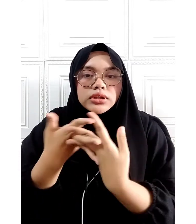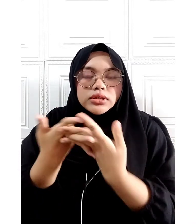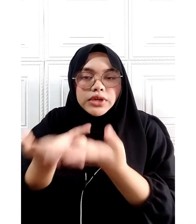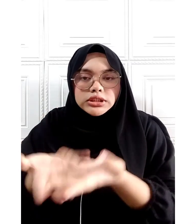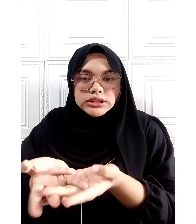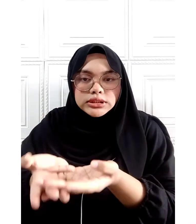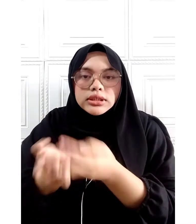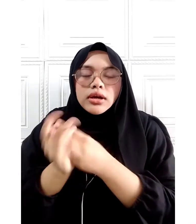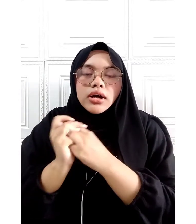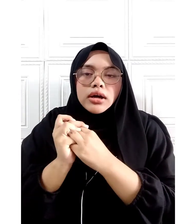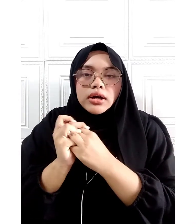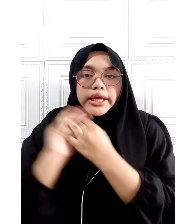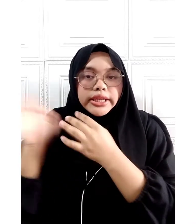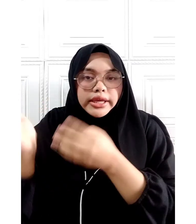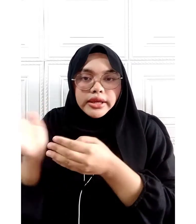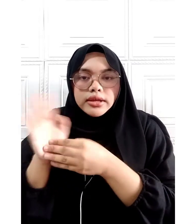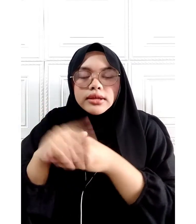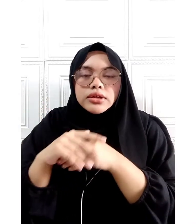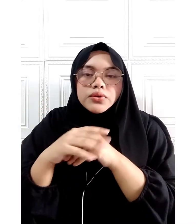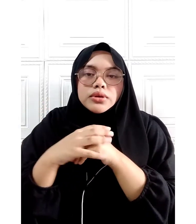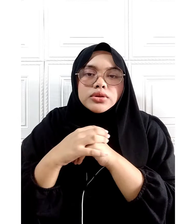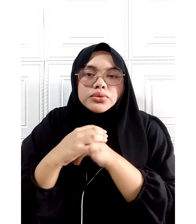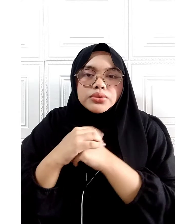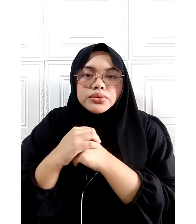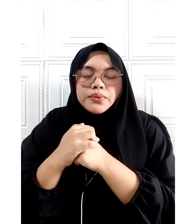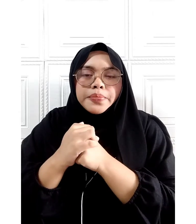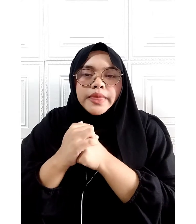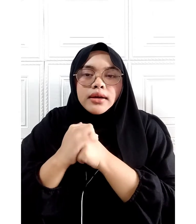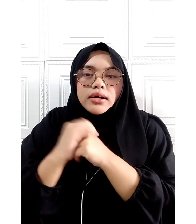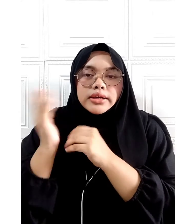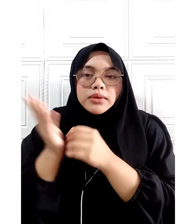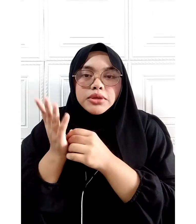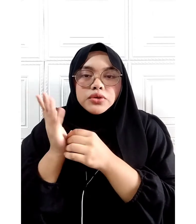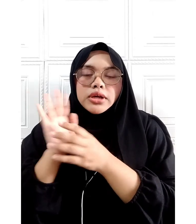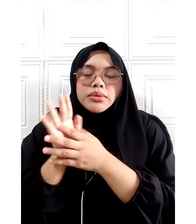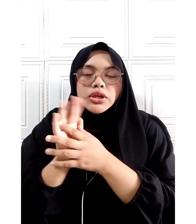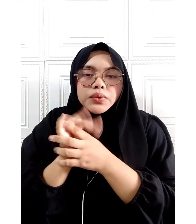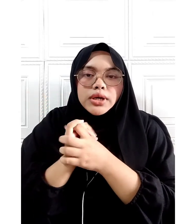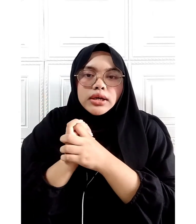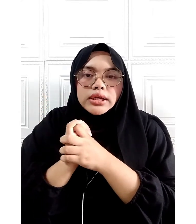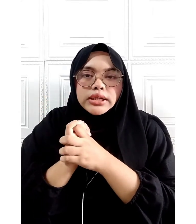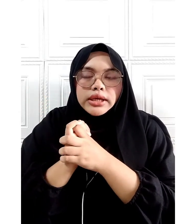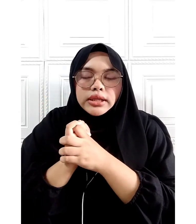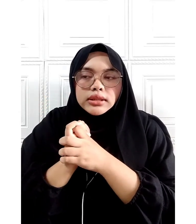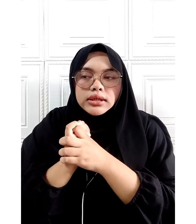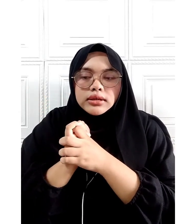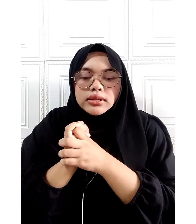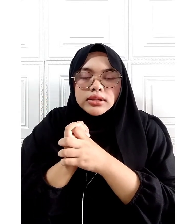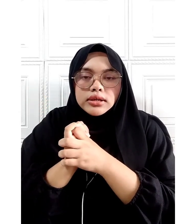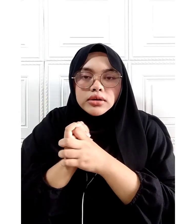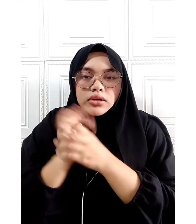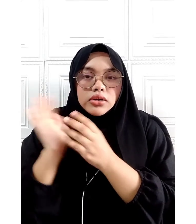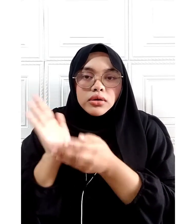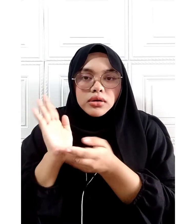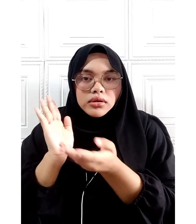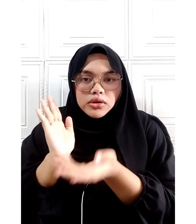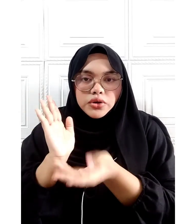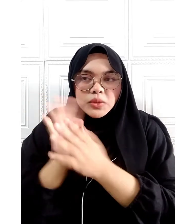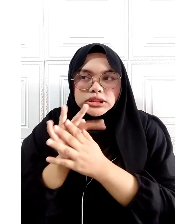horizontal reaction at A equal to W indicating the load, which is